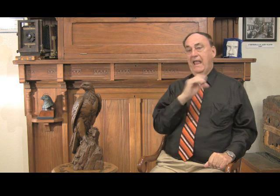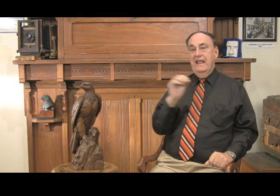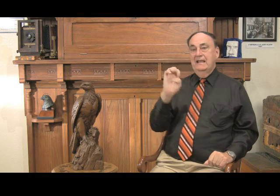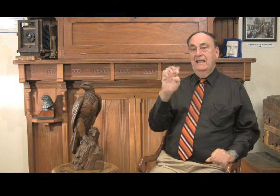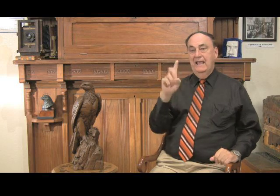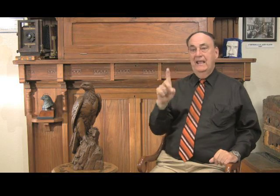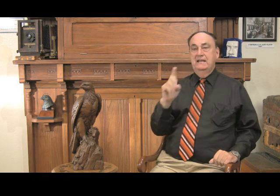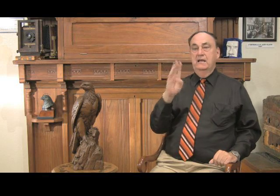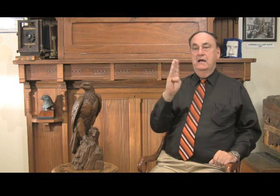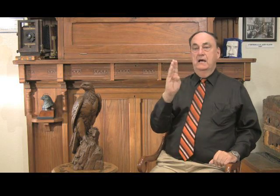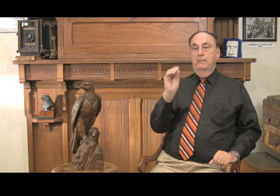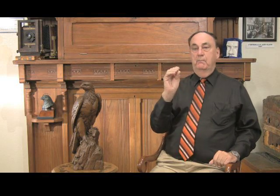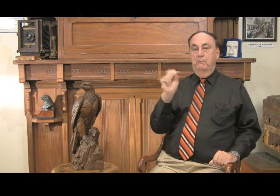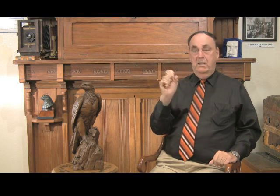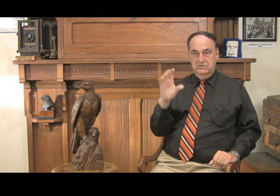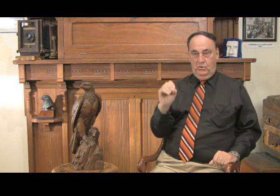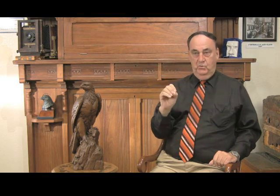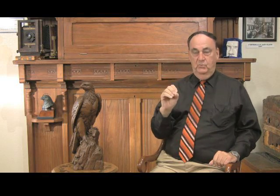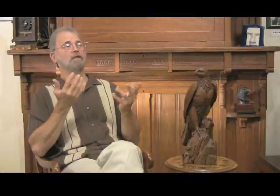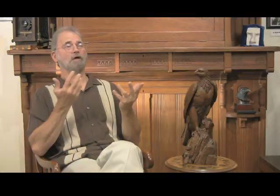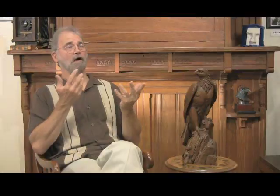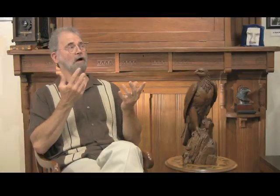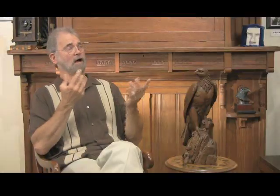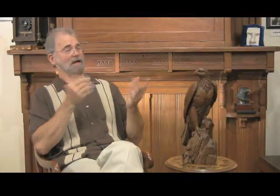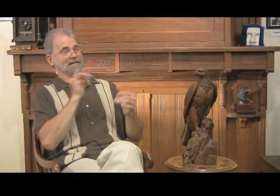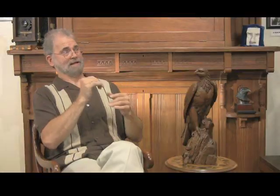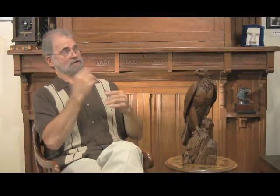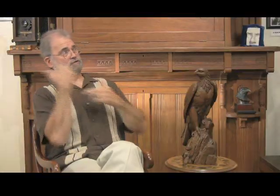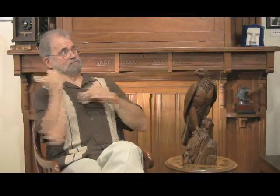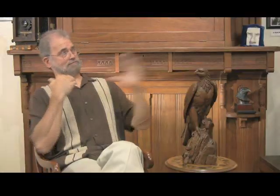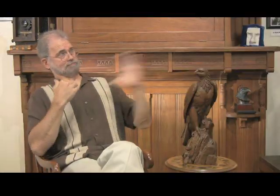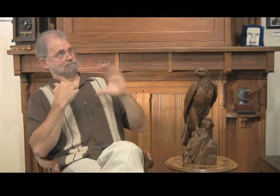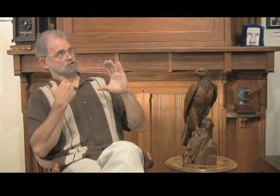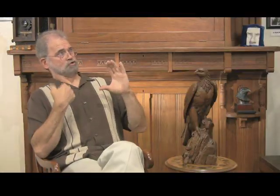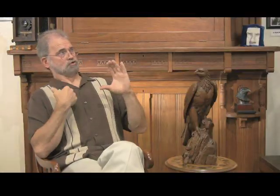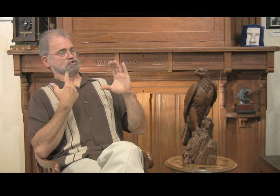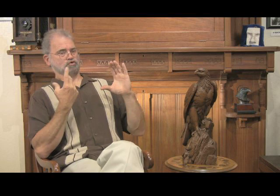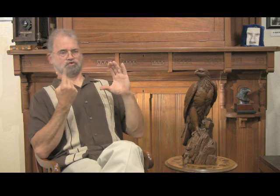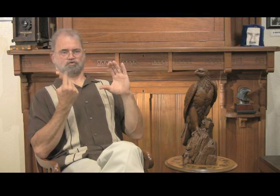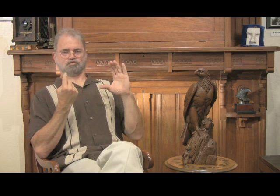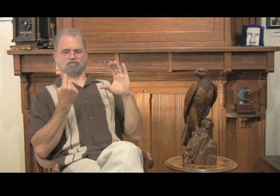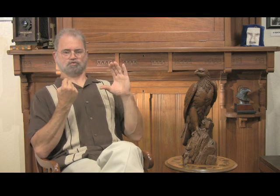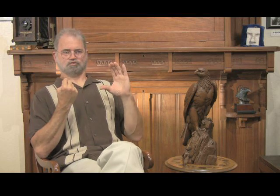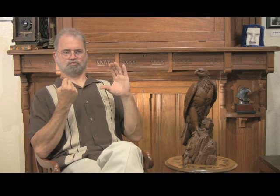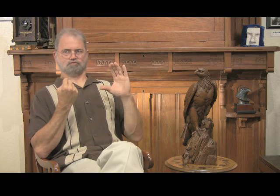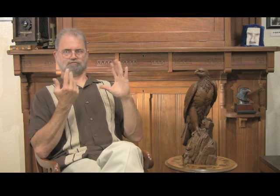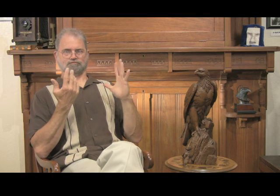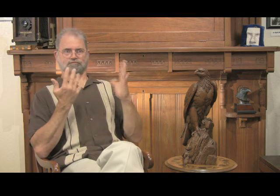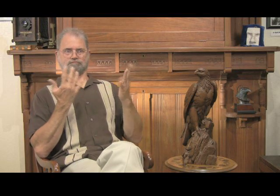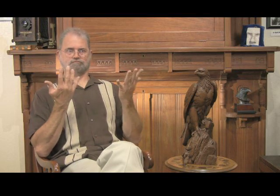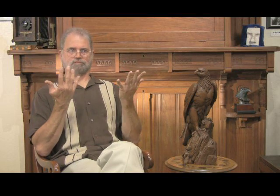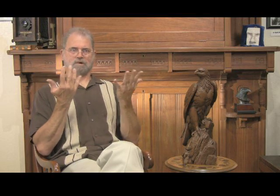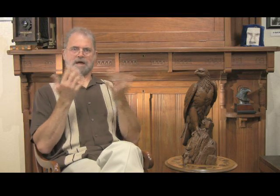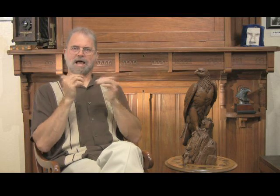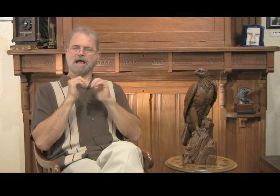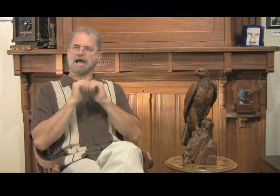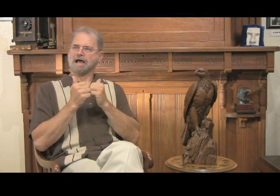Ed Basso. When we were tasked with developing the bilingual bicultural curriculum, we weren't sure what to do and how to go about